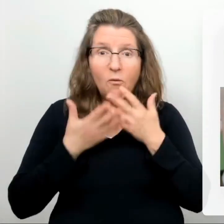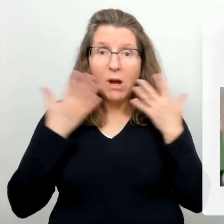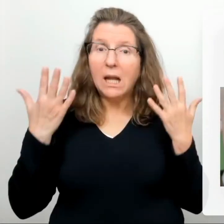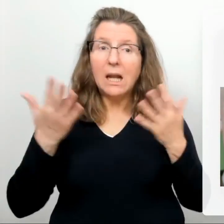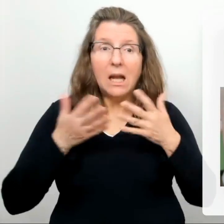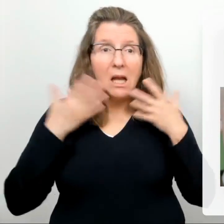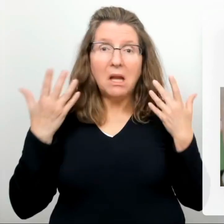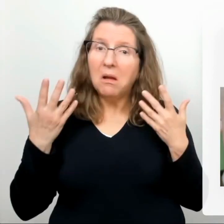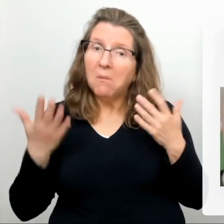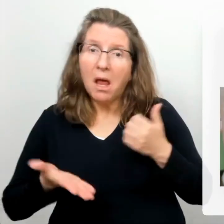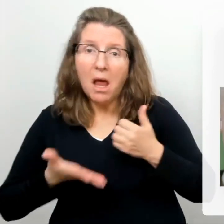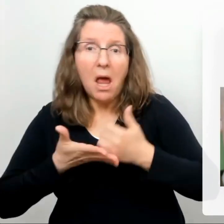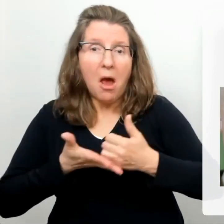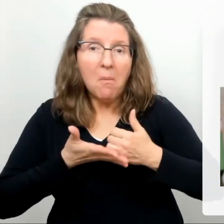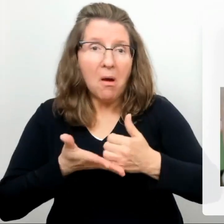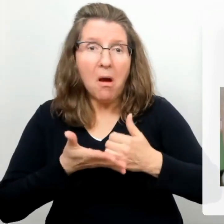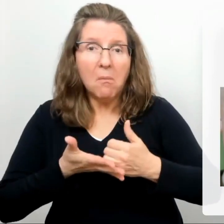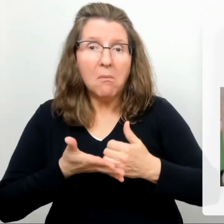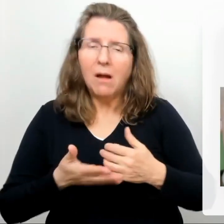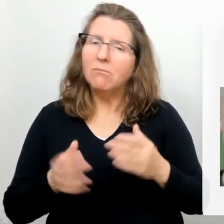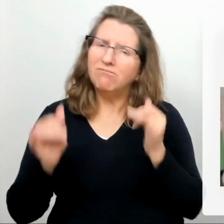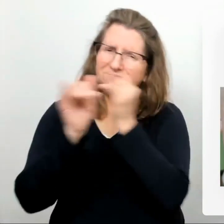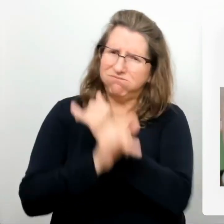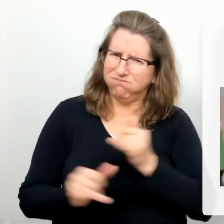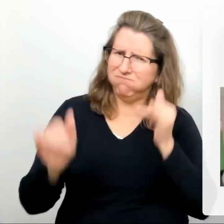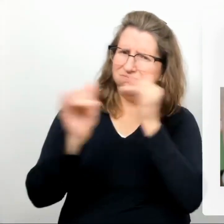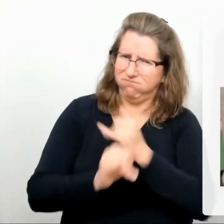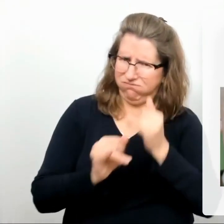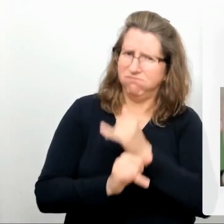He is friendly, helpful, and has a great sense of humor.